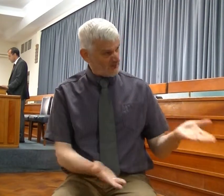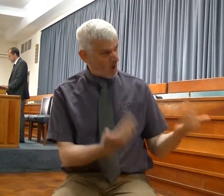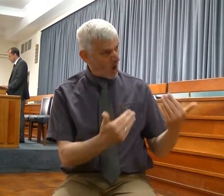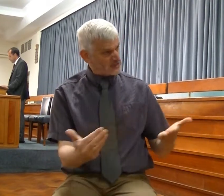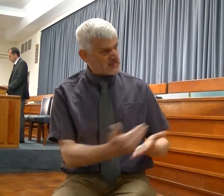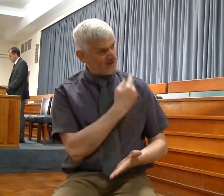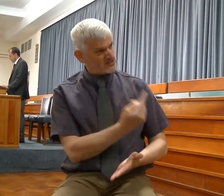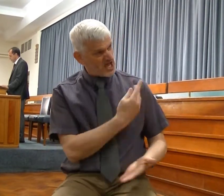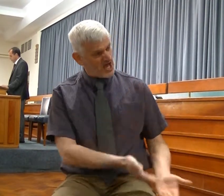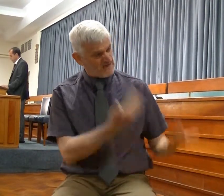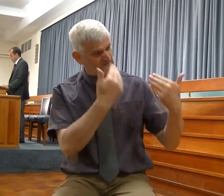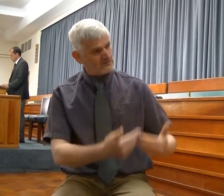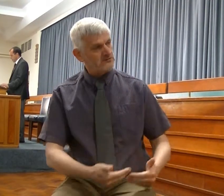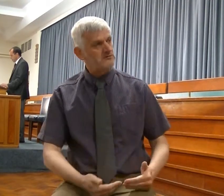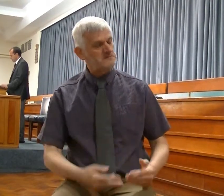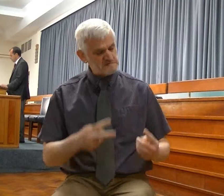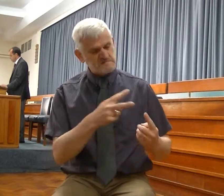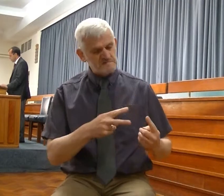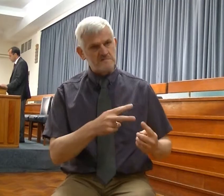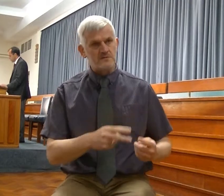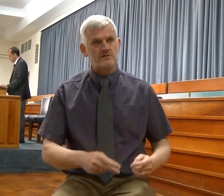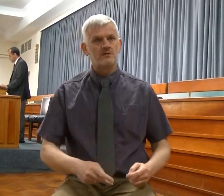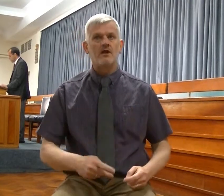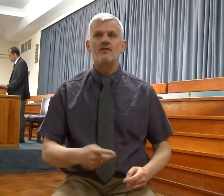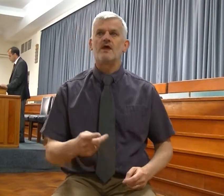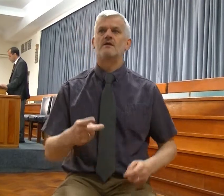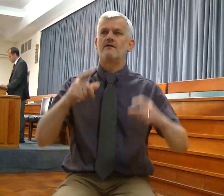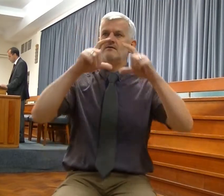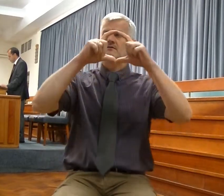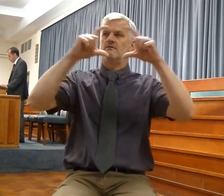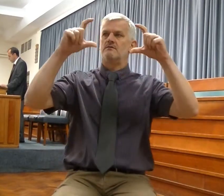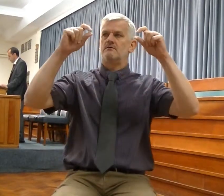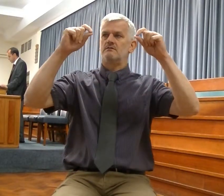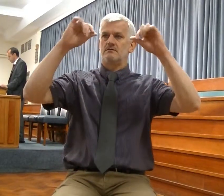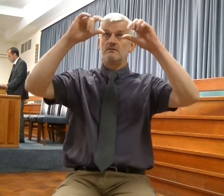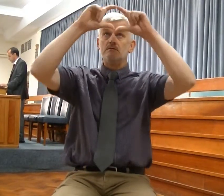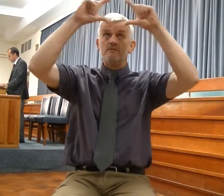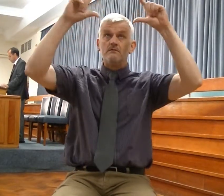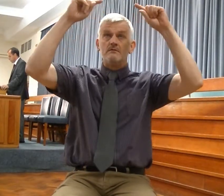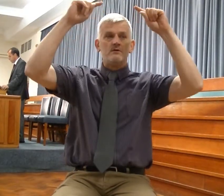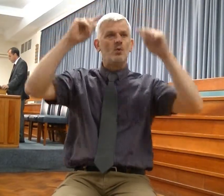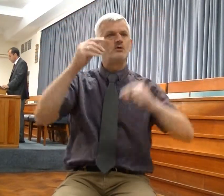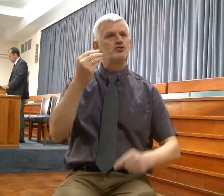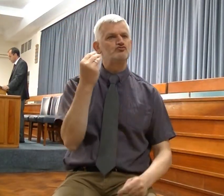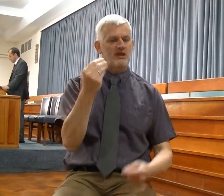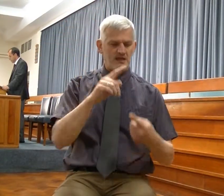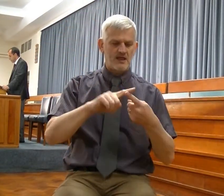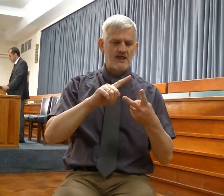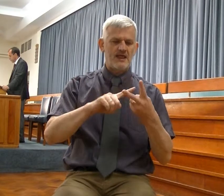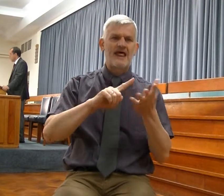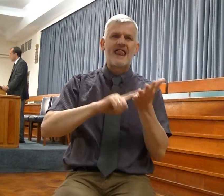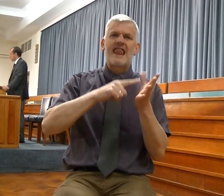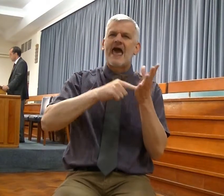thyself. And the superscription also was written over him in letters of Greek and Latin and Hebrew,